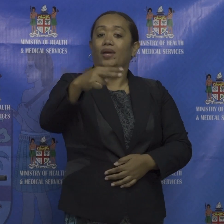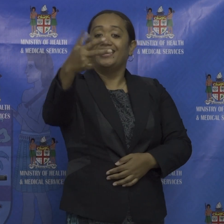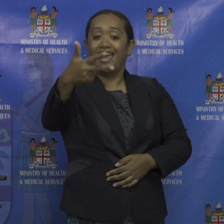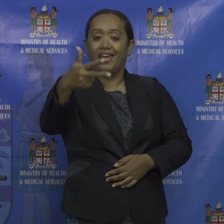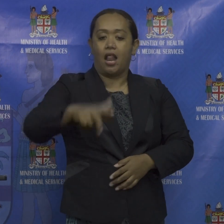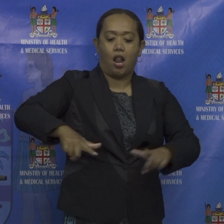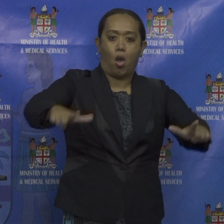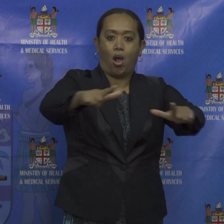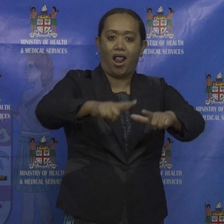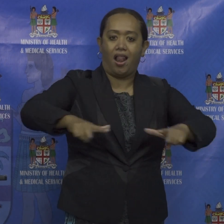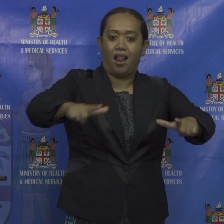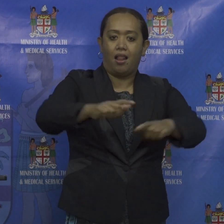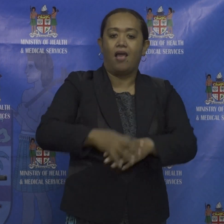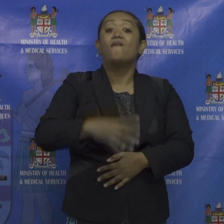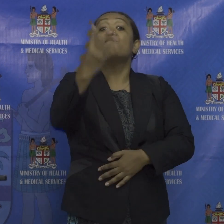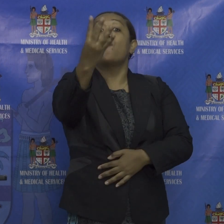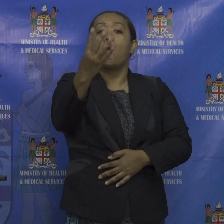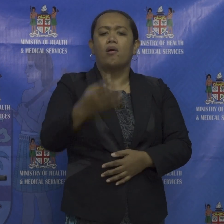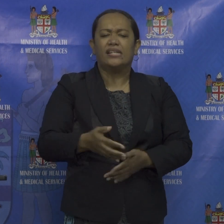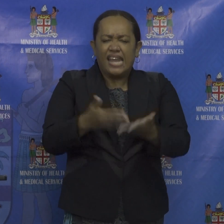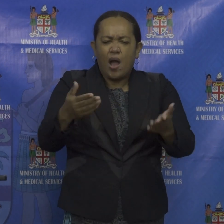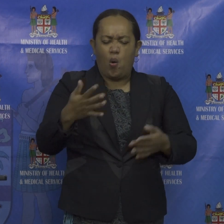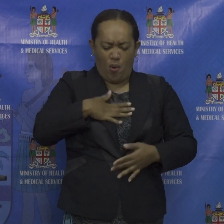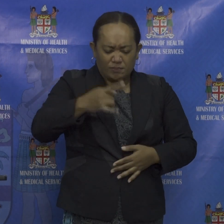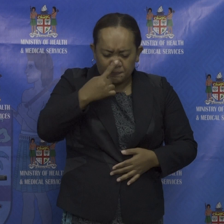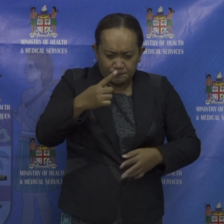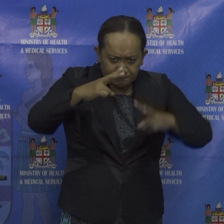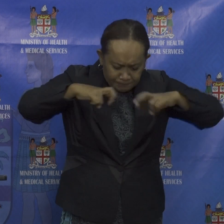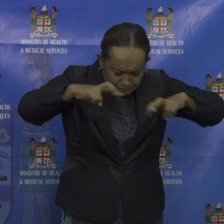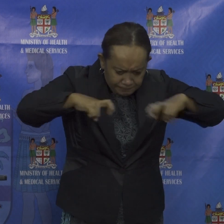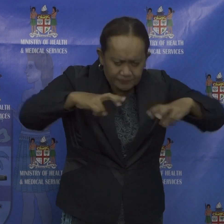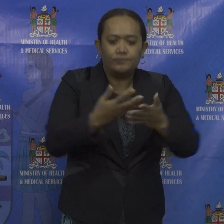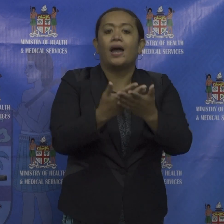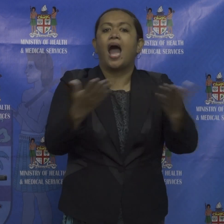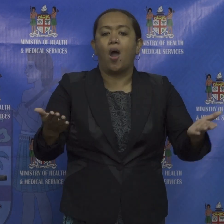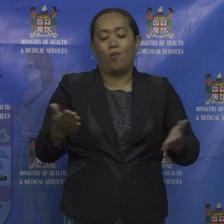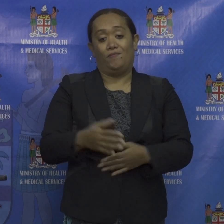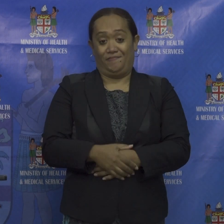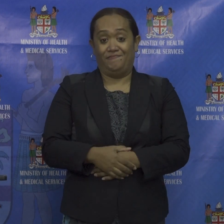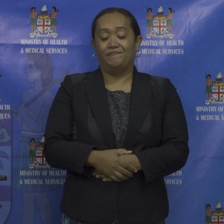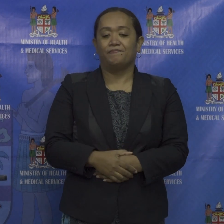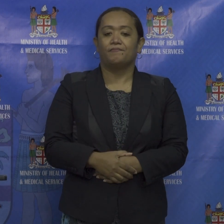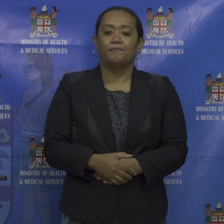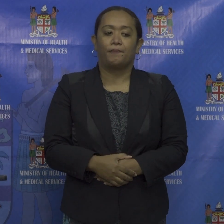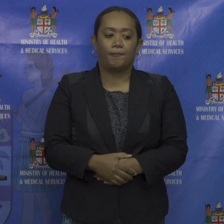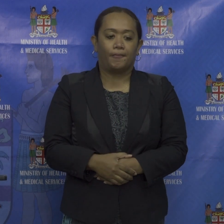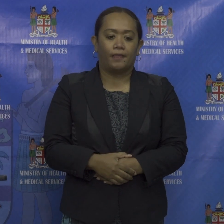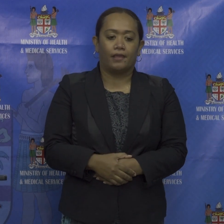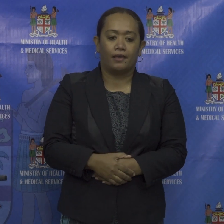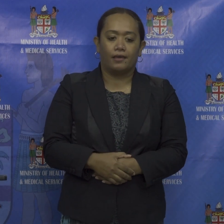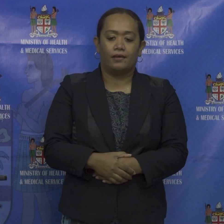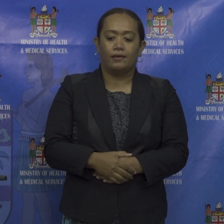cases, and 4 are currently under investigation to determine their source of transmission. The cases